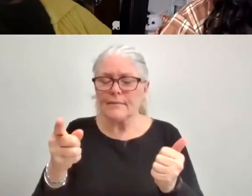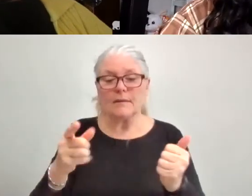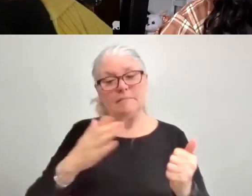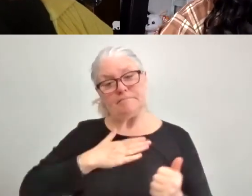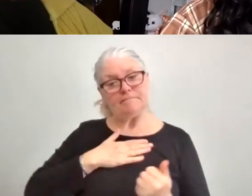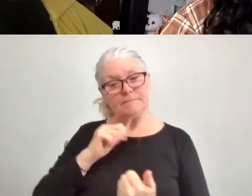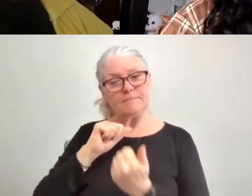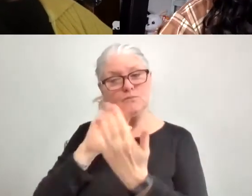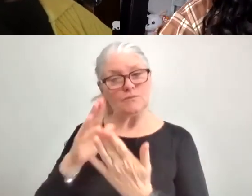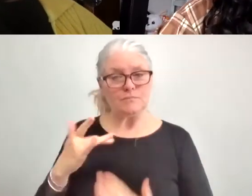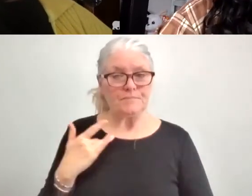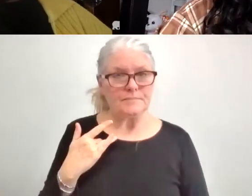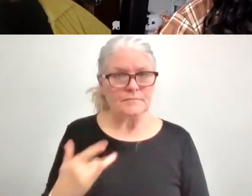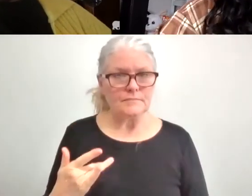it.